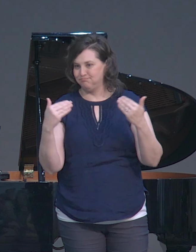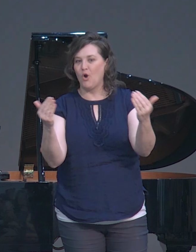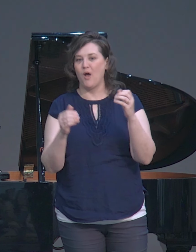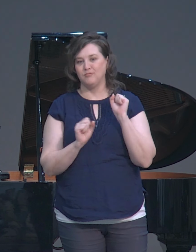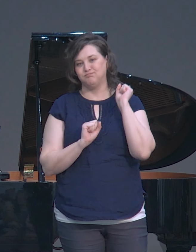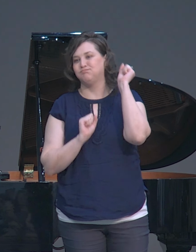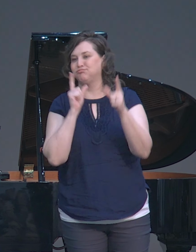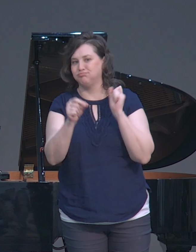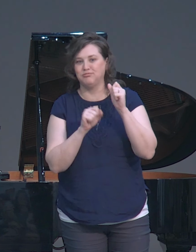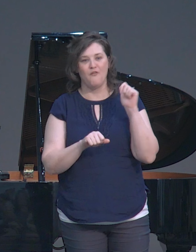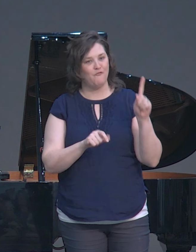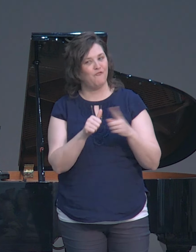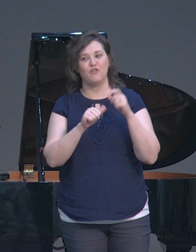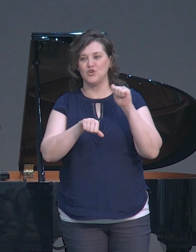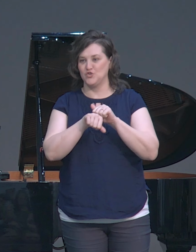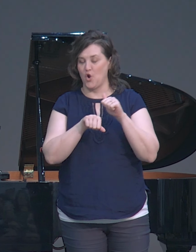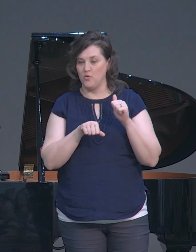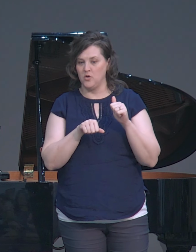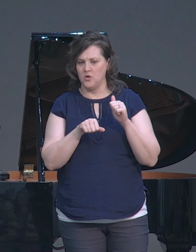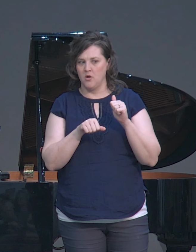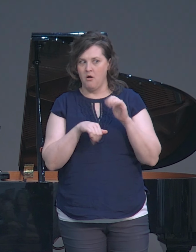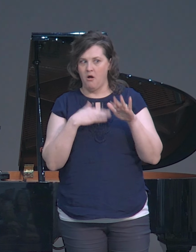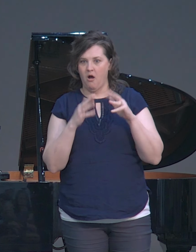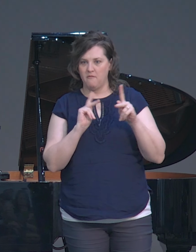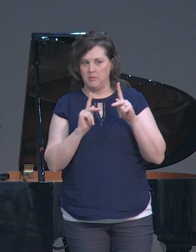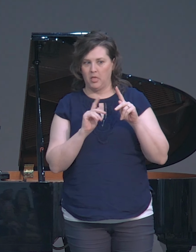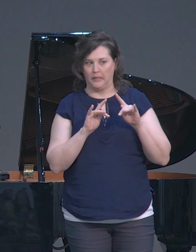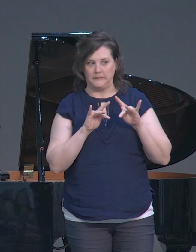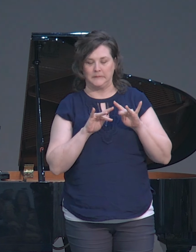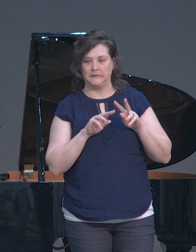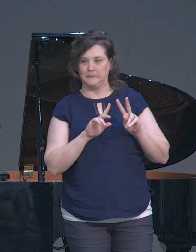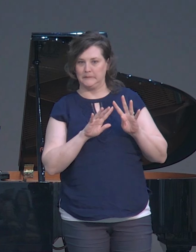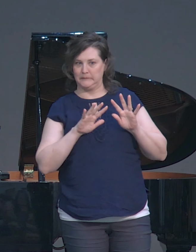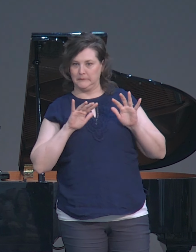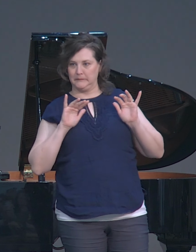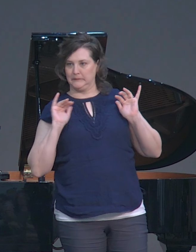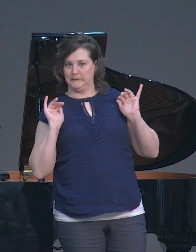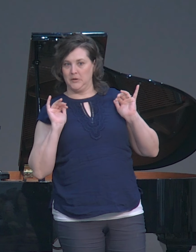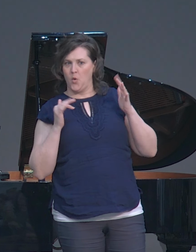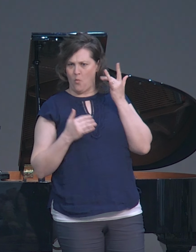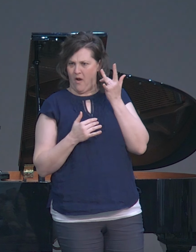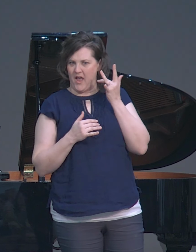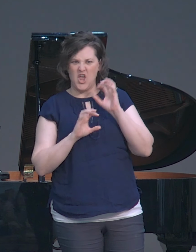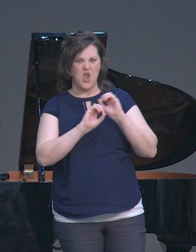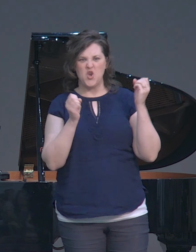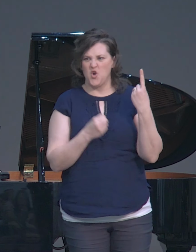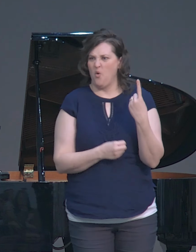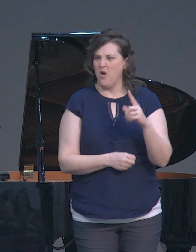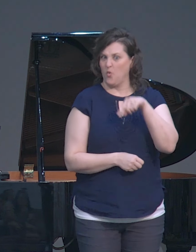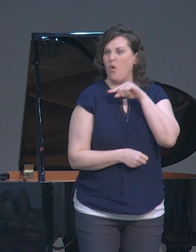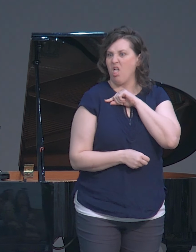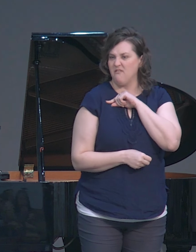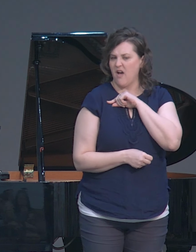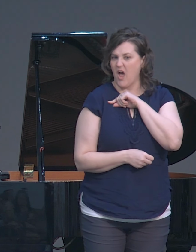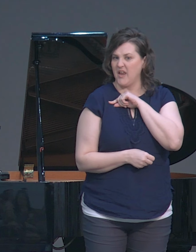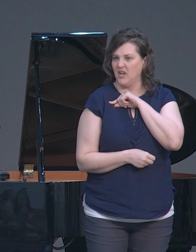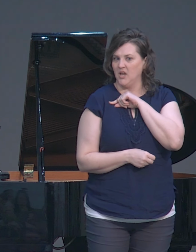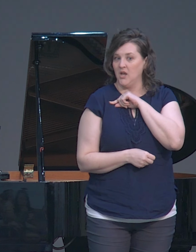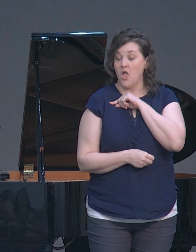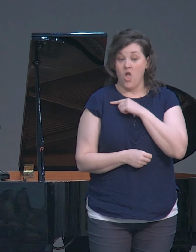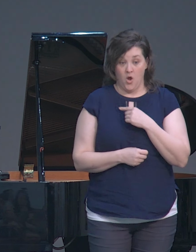One by one, people walked away. Why? Well, nobody was qualified. Nobody was qualified. But most people missed the point. You see, there really